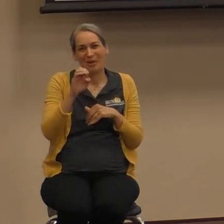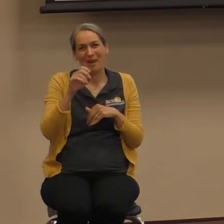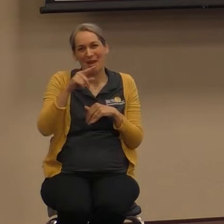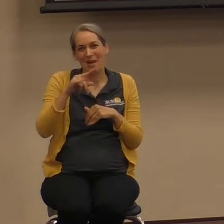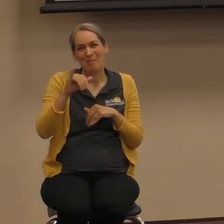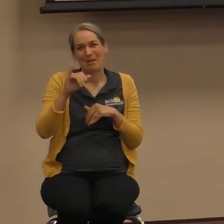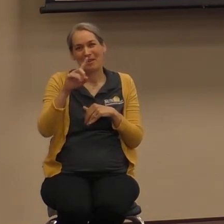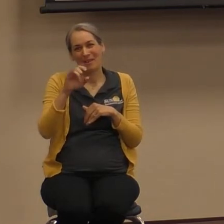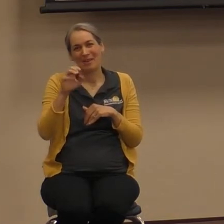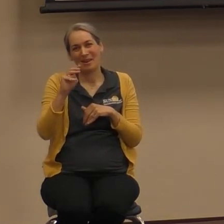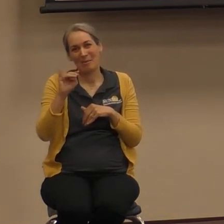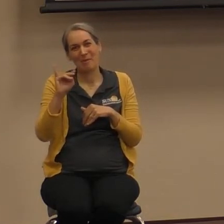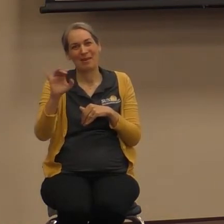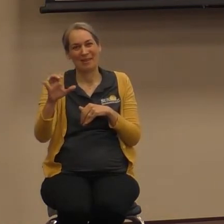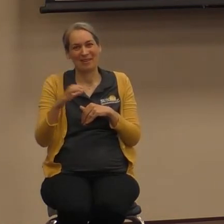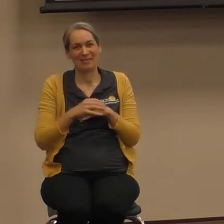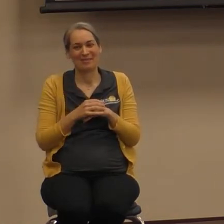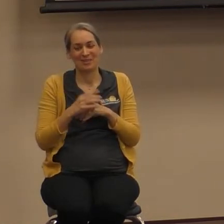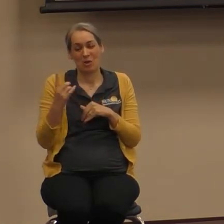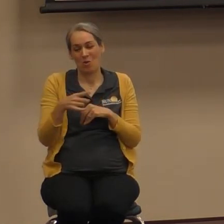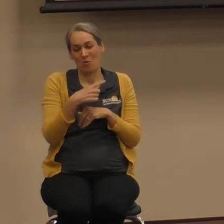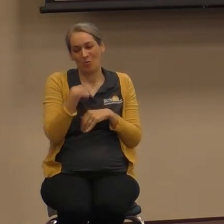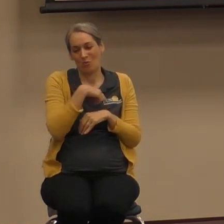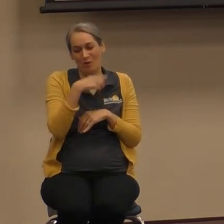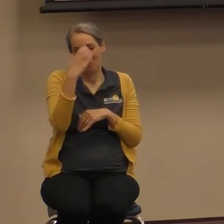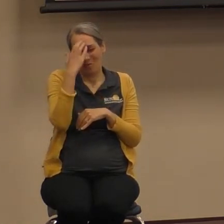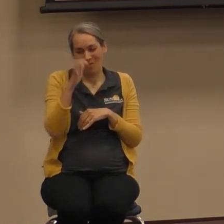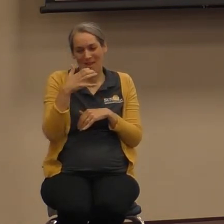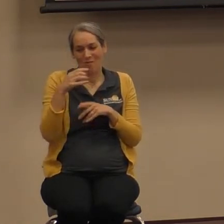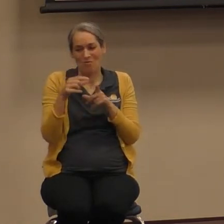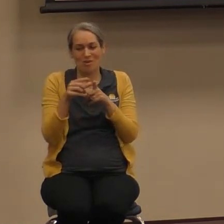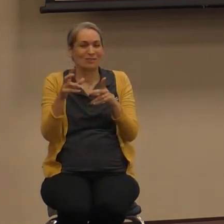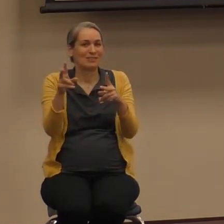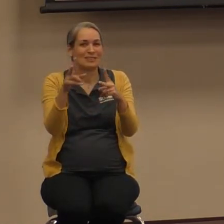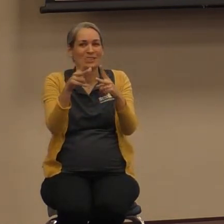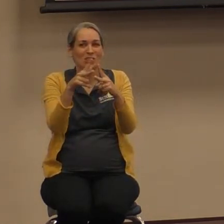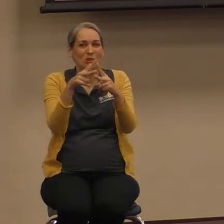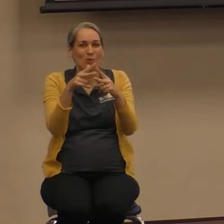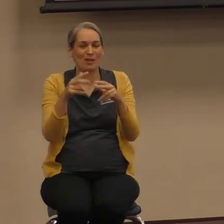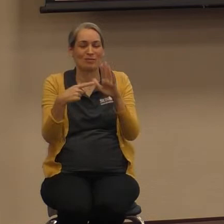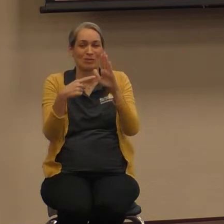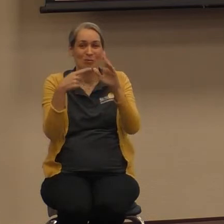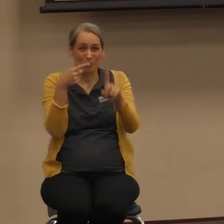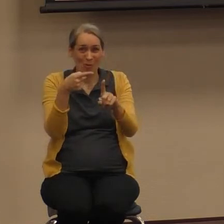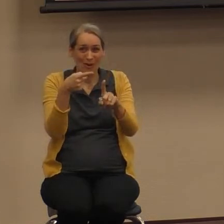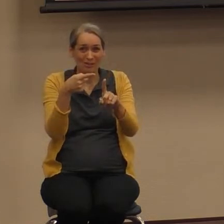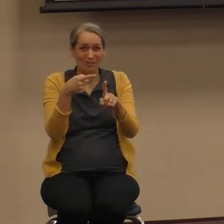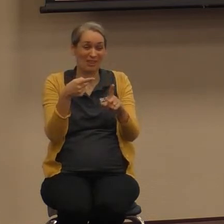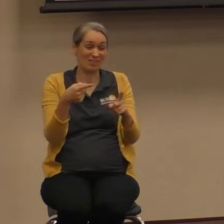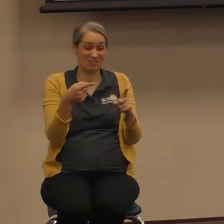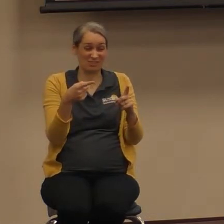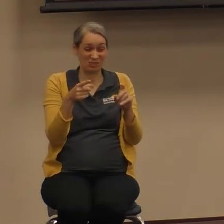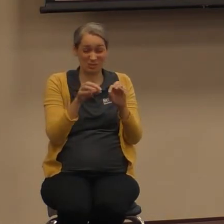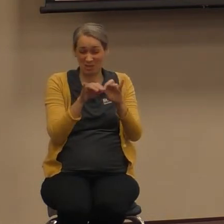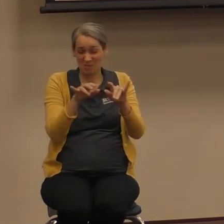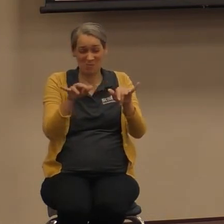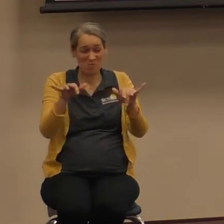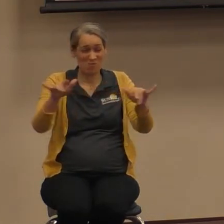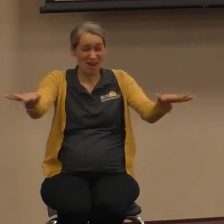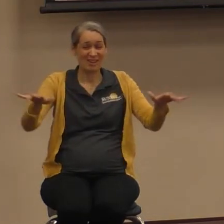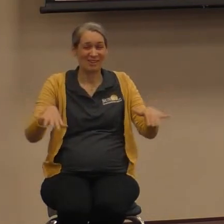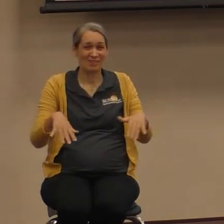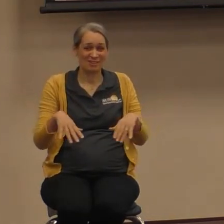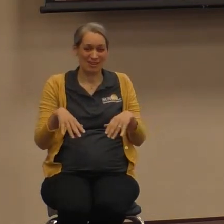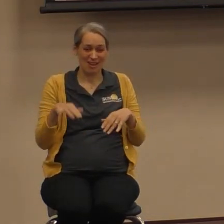everybody's collective consciousness, may have been the better word. Either way, what this shows is it's rapidly growing, it's pervasive. With the rise of the